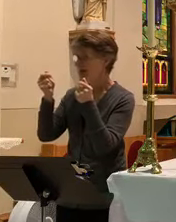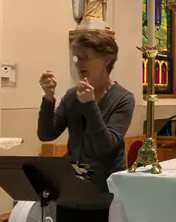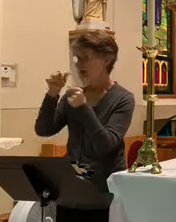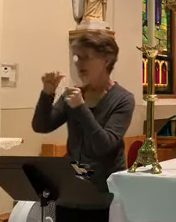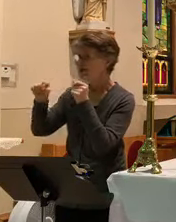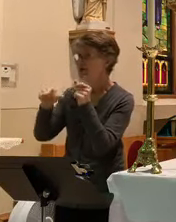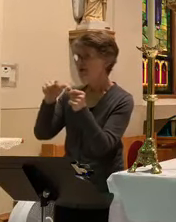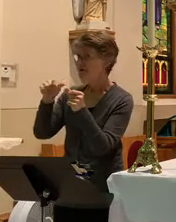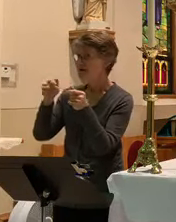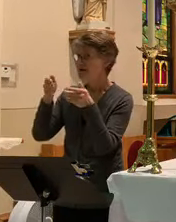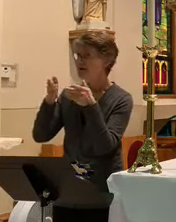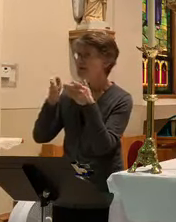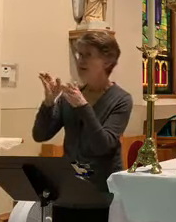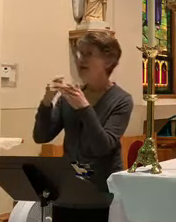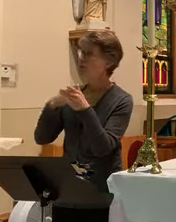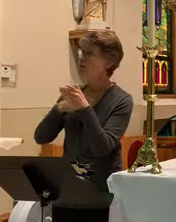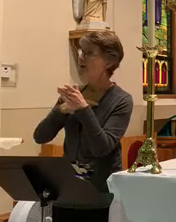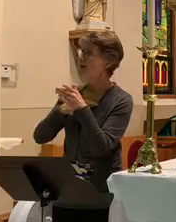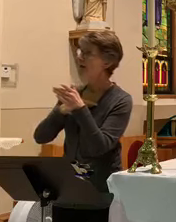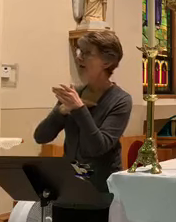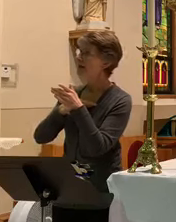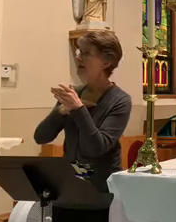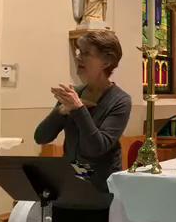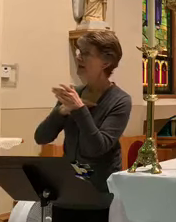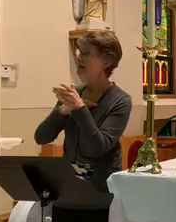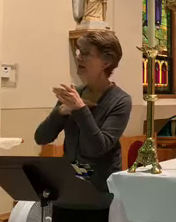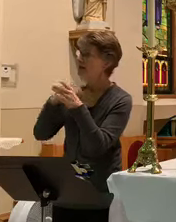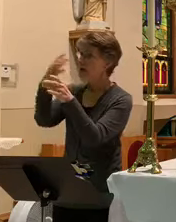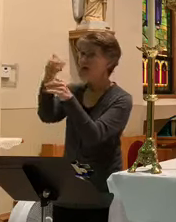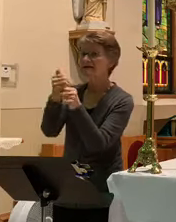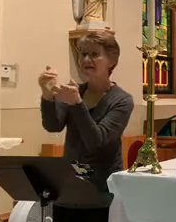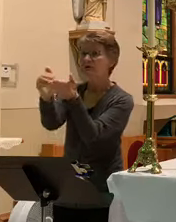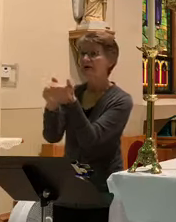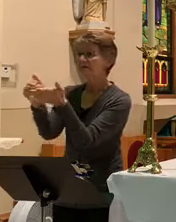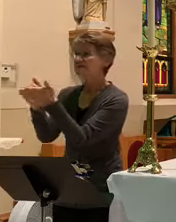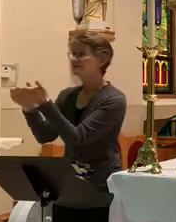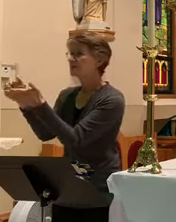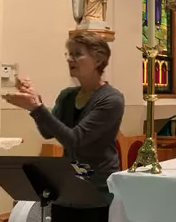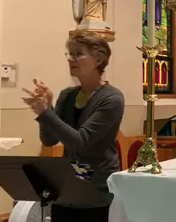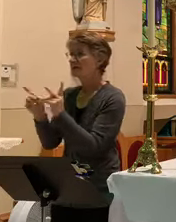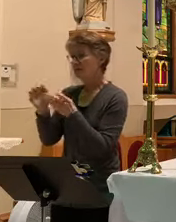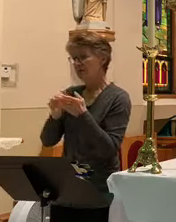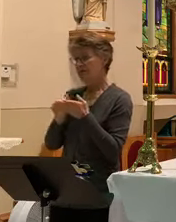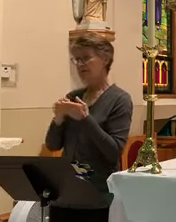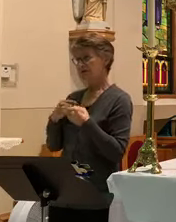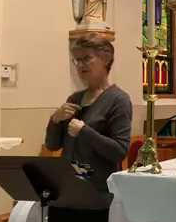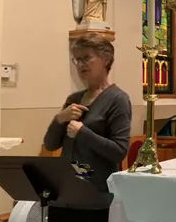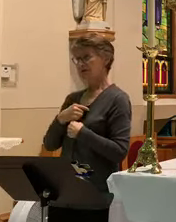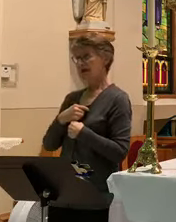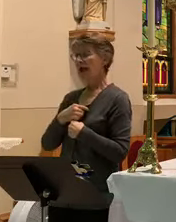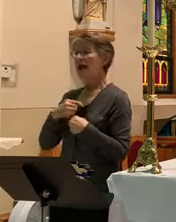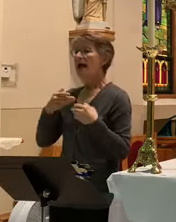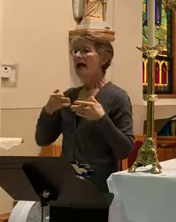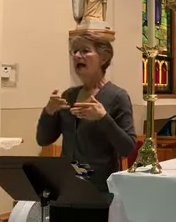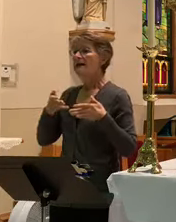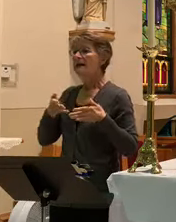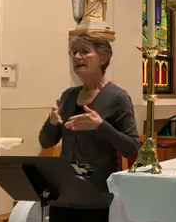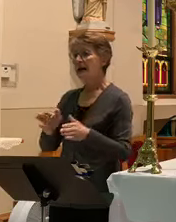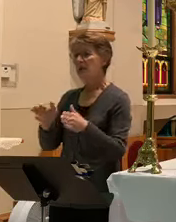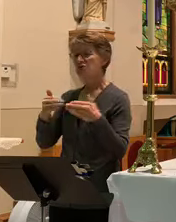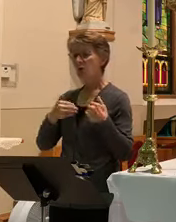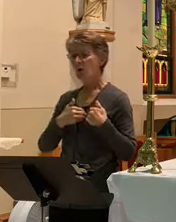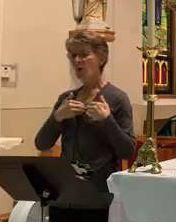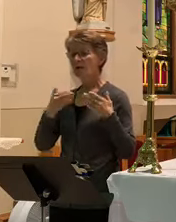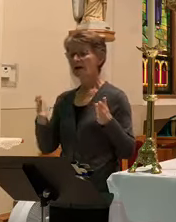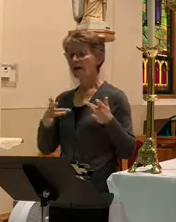May we receive forgiveness from others. And may we open our hearts and our souls that they